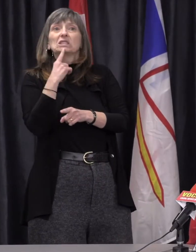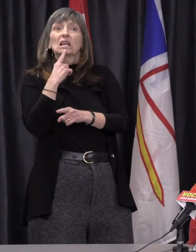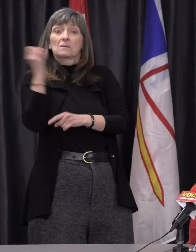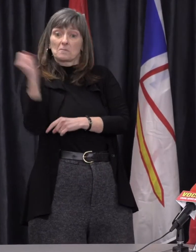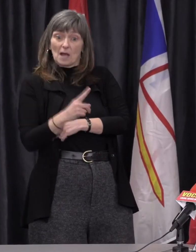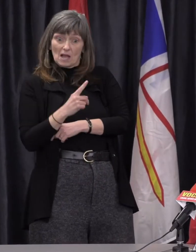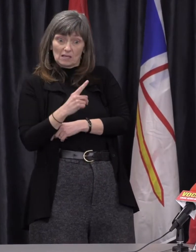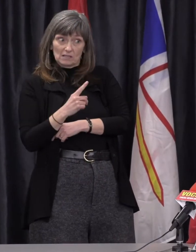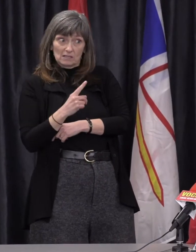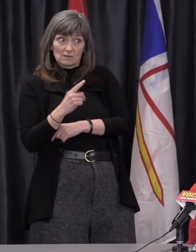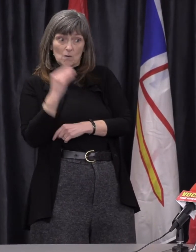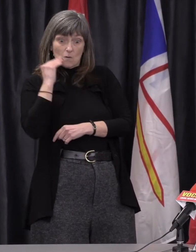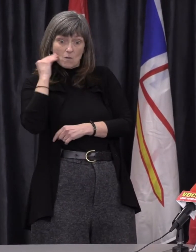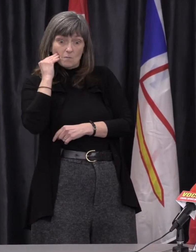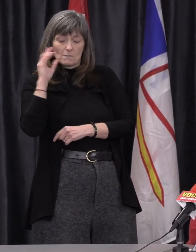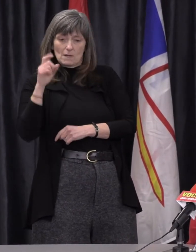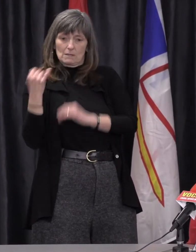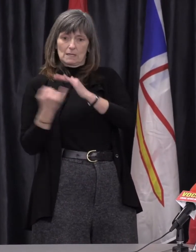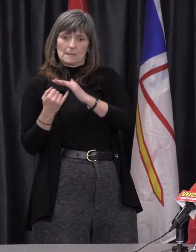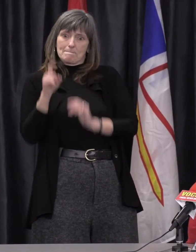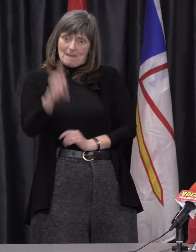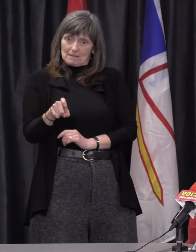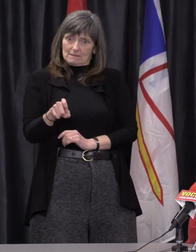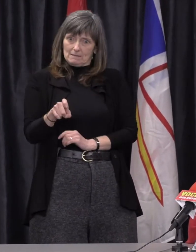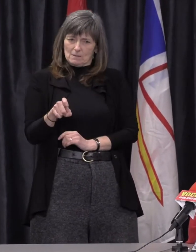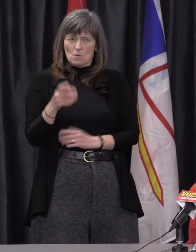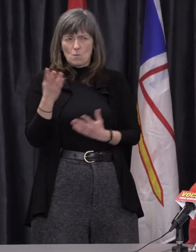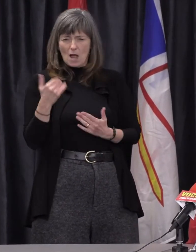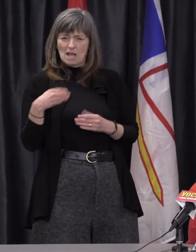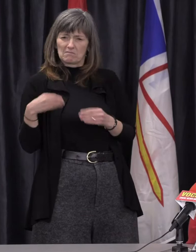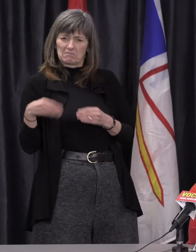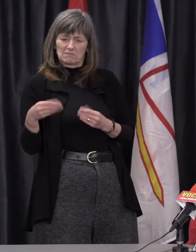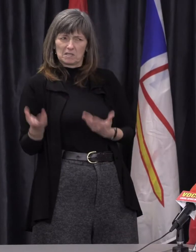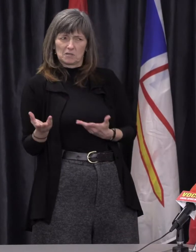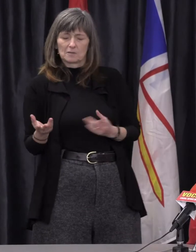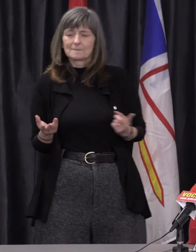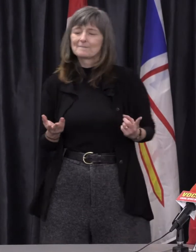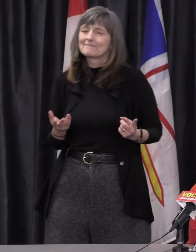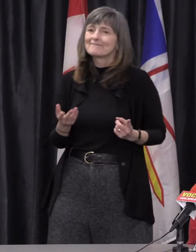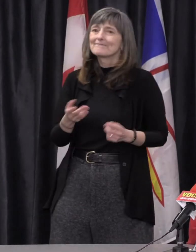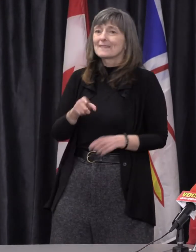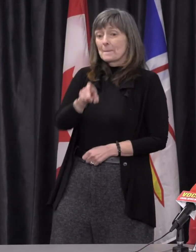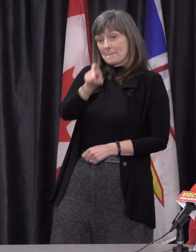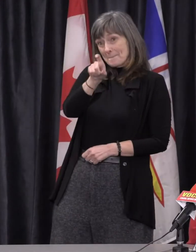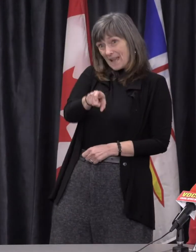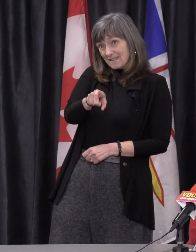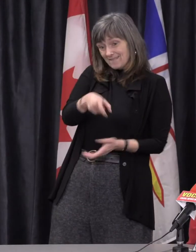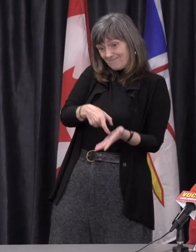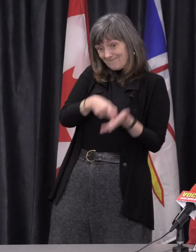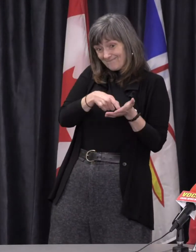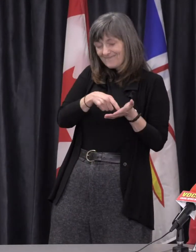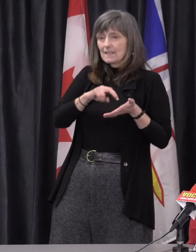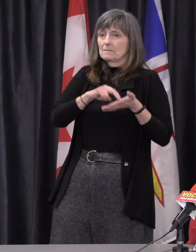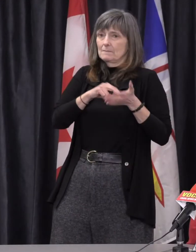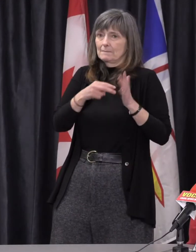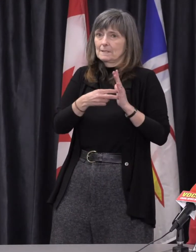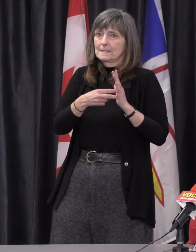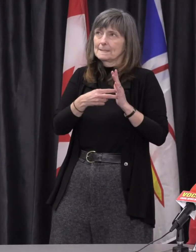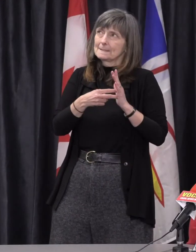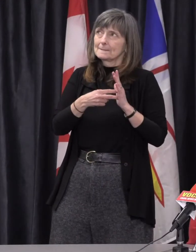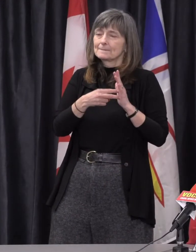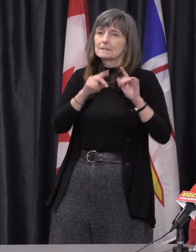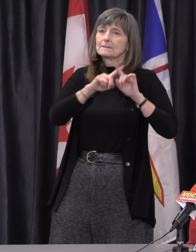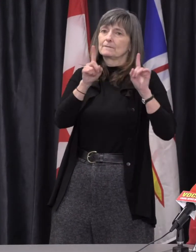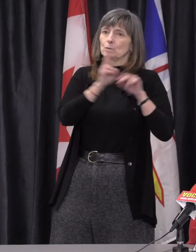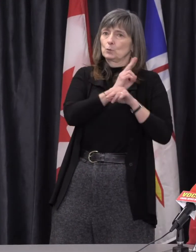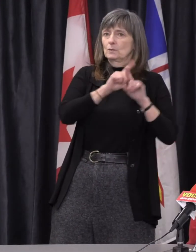self-isolate. Why have we not made that mandatory? So mandatory is, it would require enaction of different